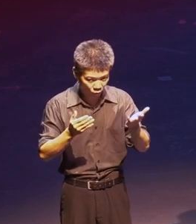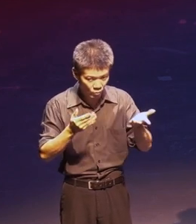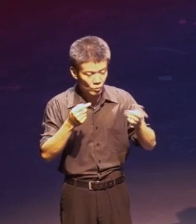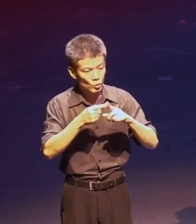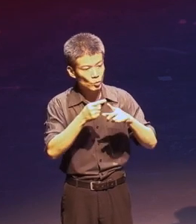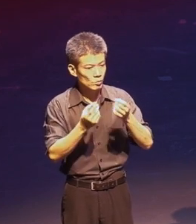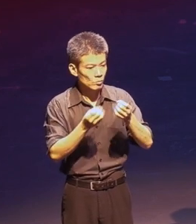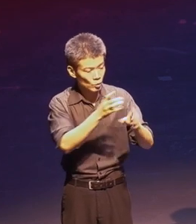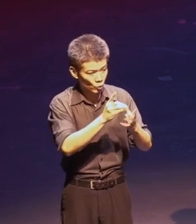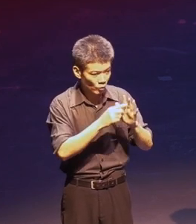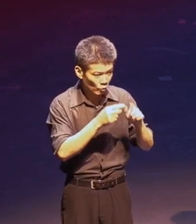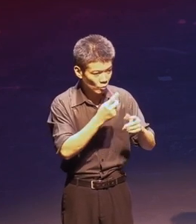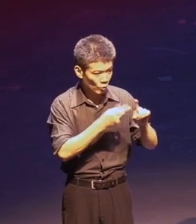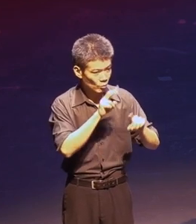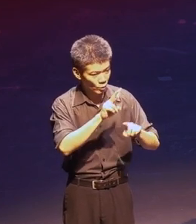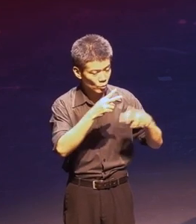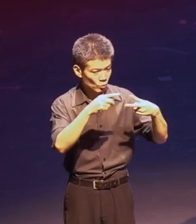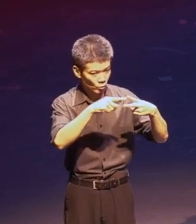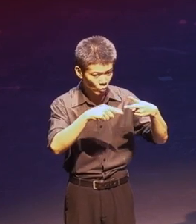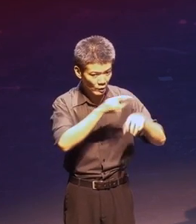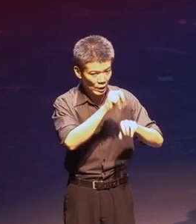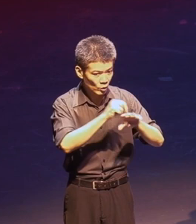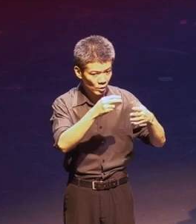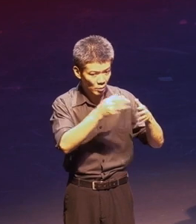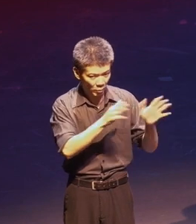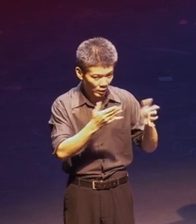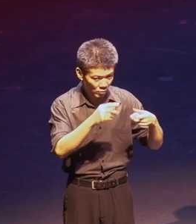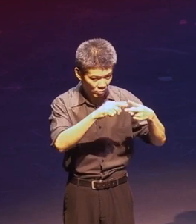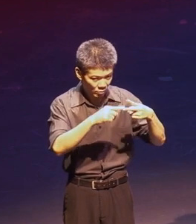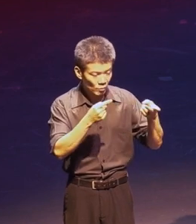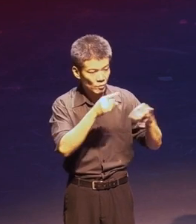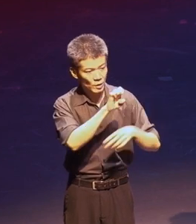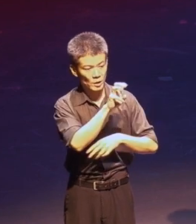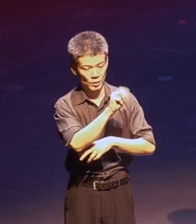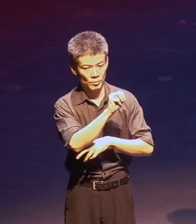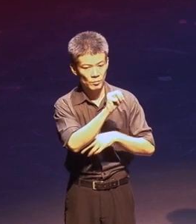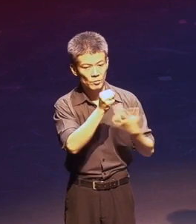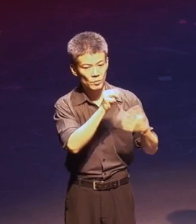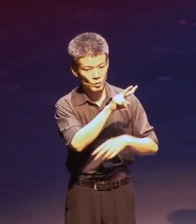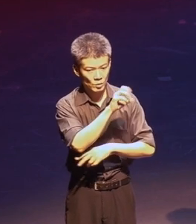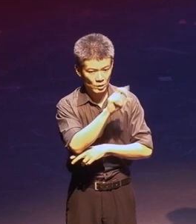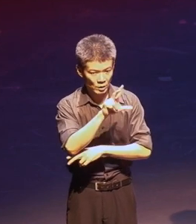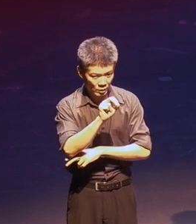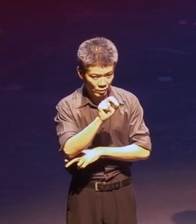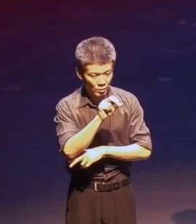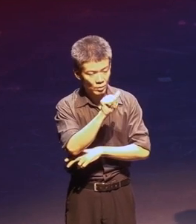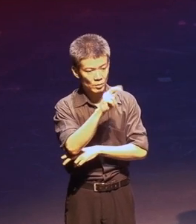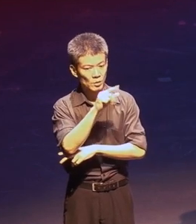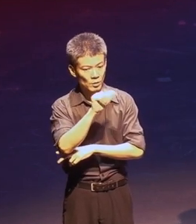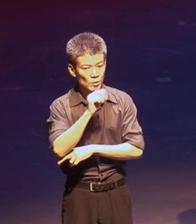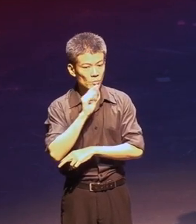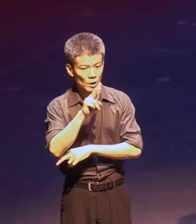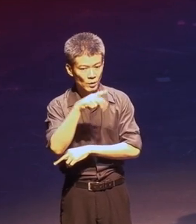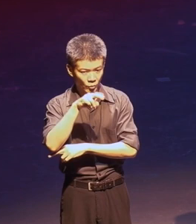to draw from two national plans. First is the Enabling Master Plan 2030 that Angela, on behalf